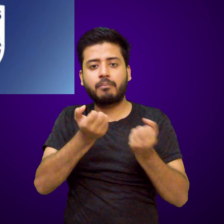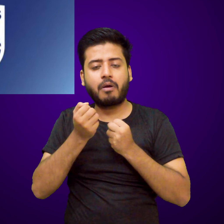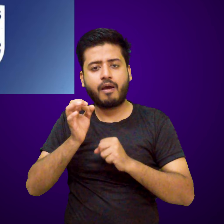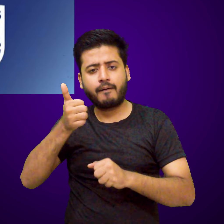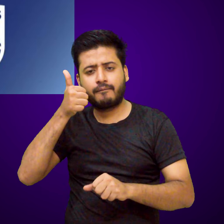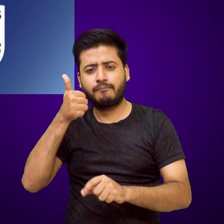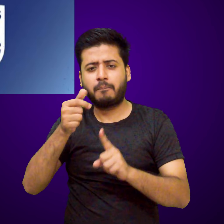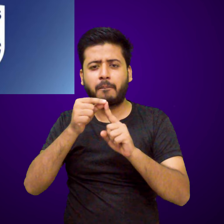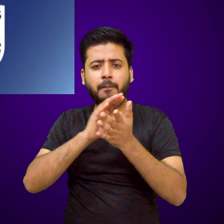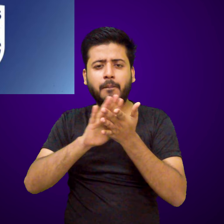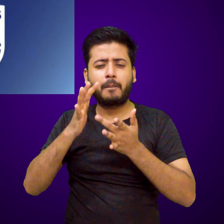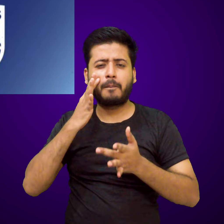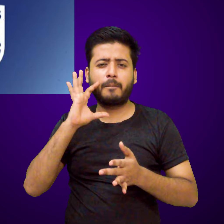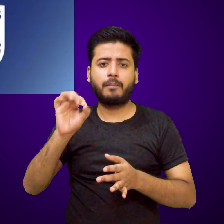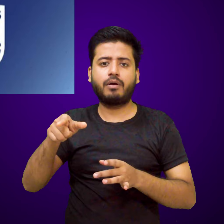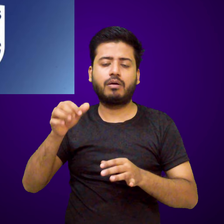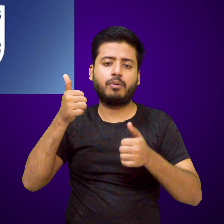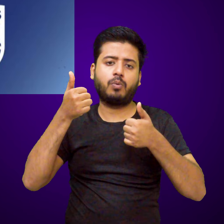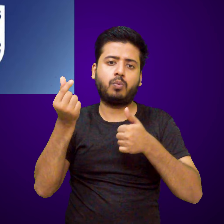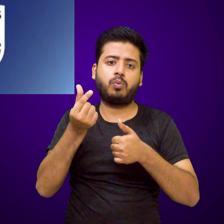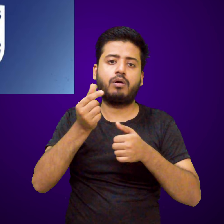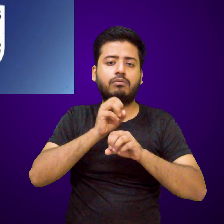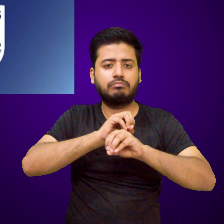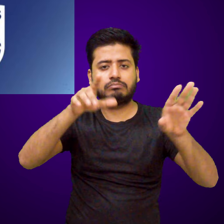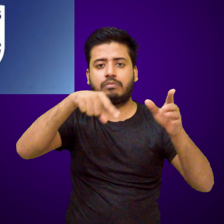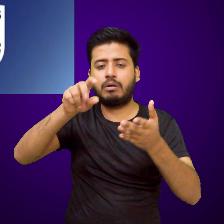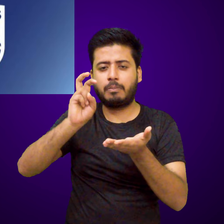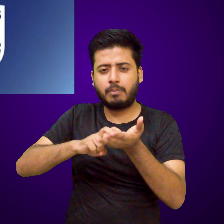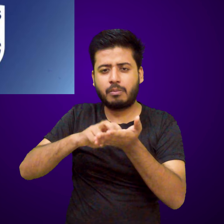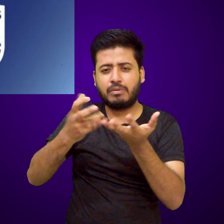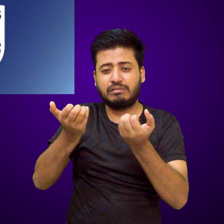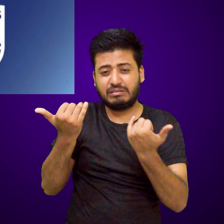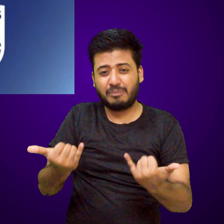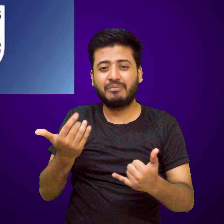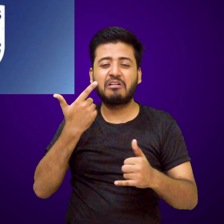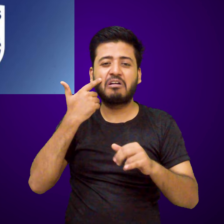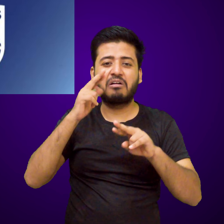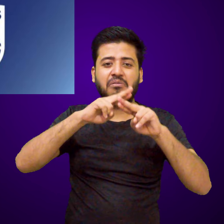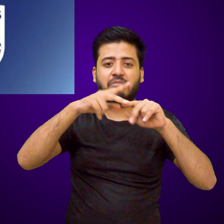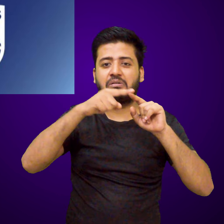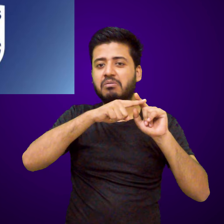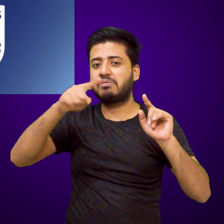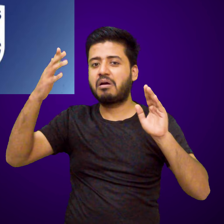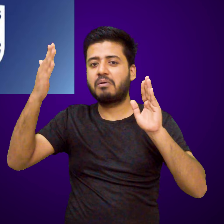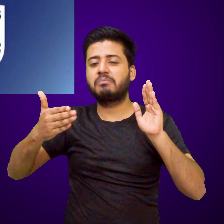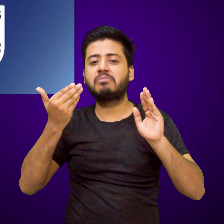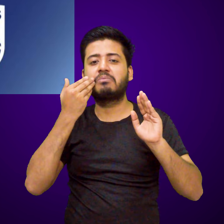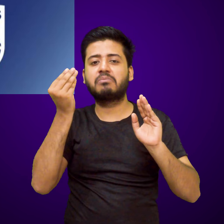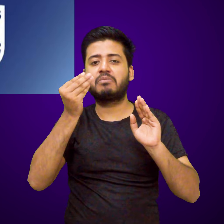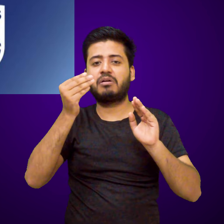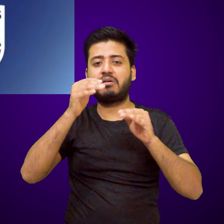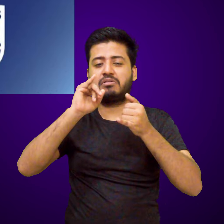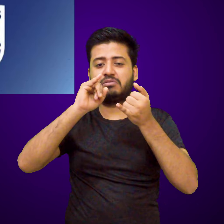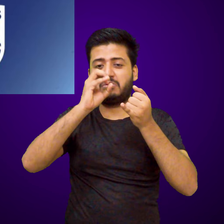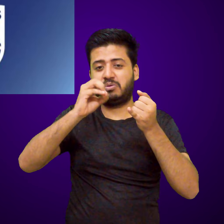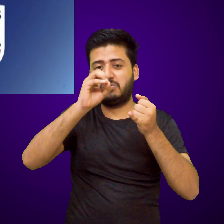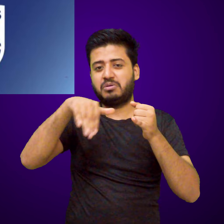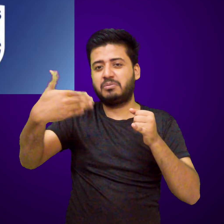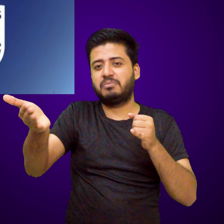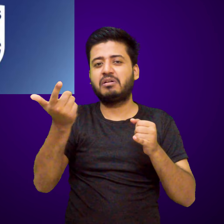induction cookers have a child lock feature. Look for a lock symbol and press and hold it for several seconds to deactivate it. Clean the